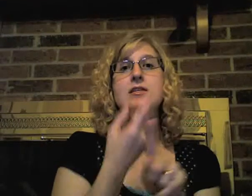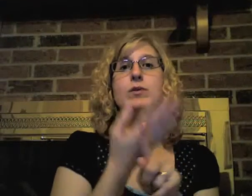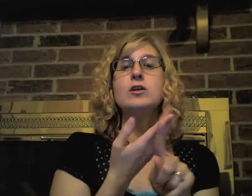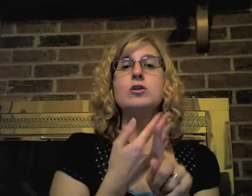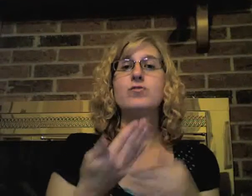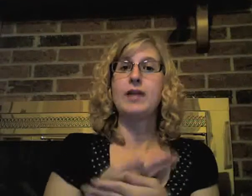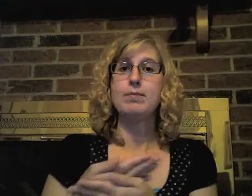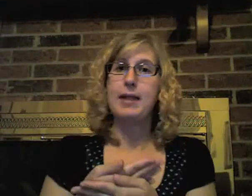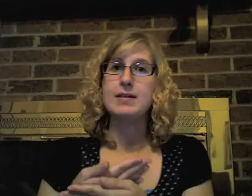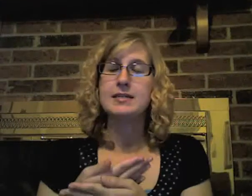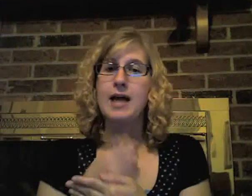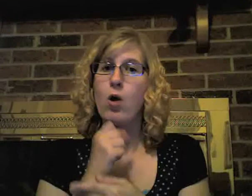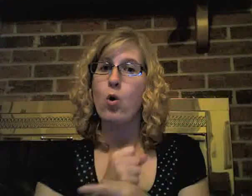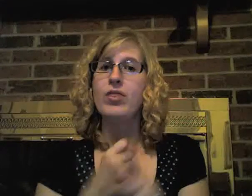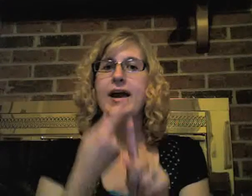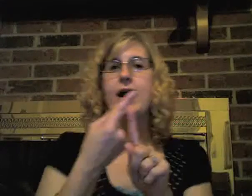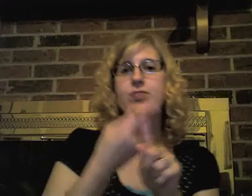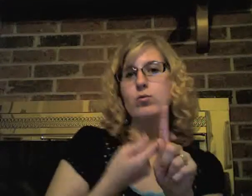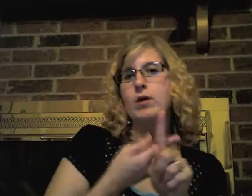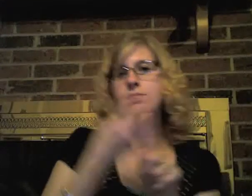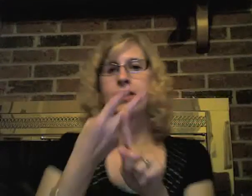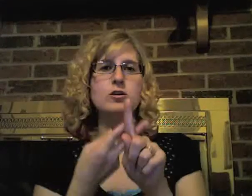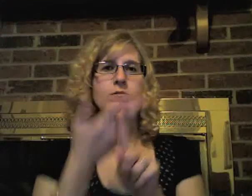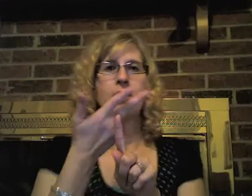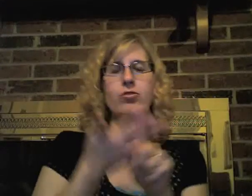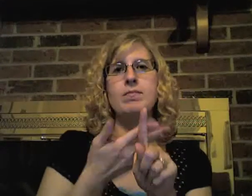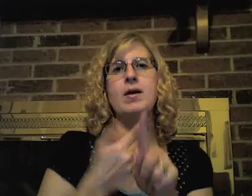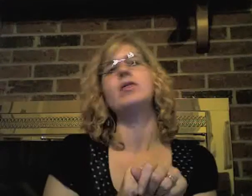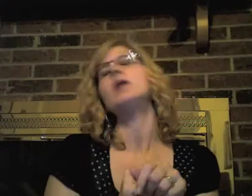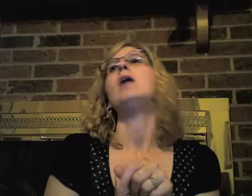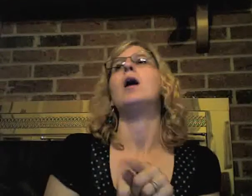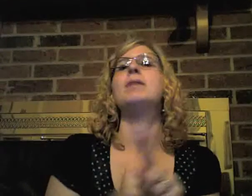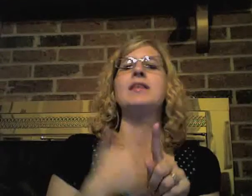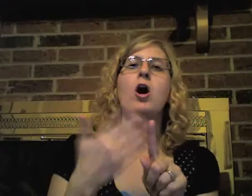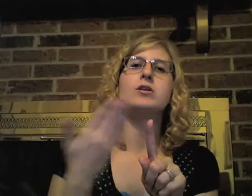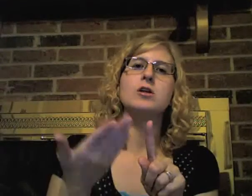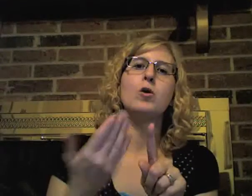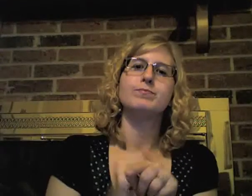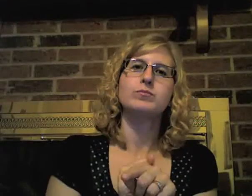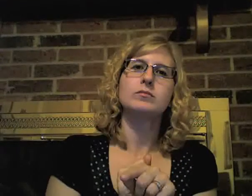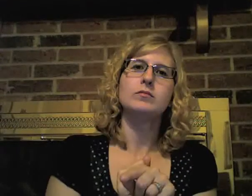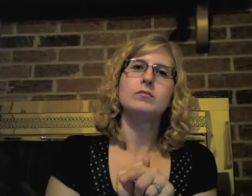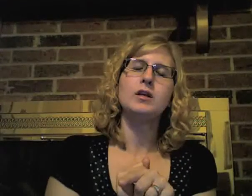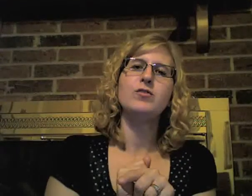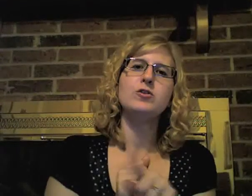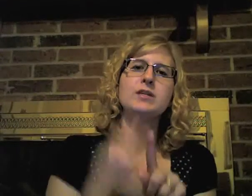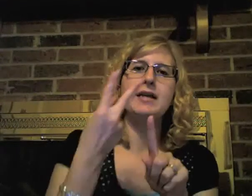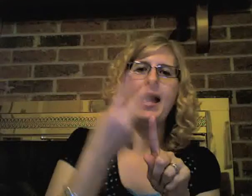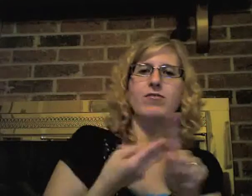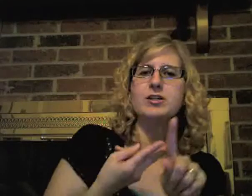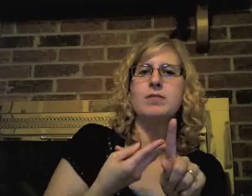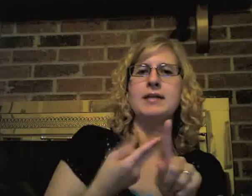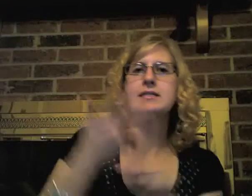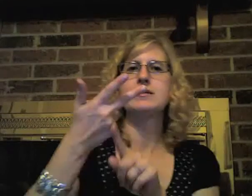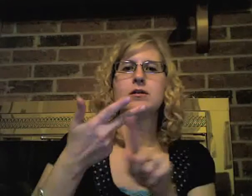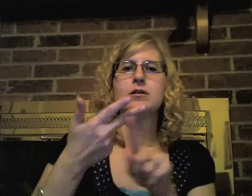how old they are, if they're 1 month, 2 month, 3 month. And then also, if you do something every 2 months, every 2 months. If you do